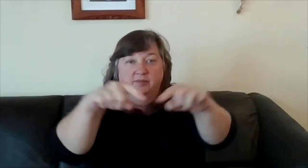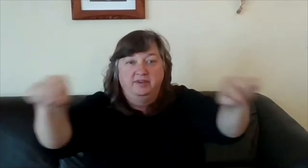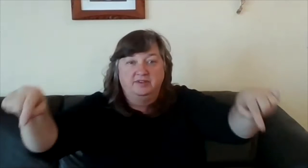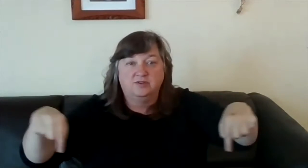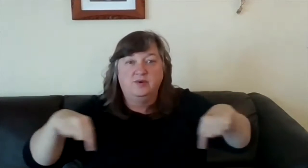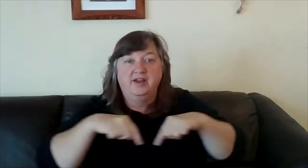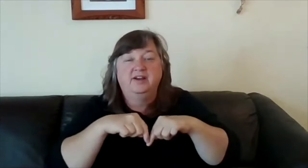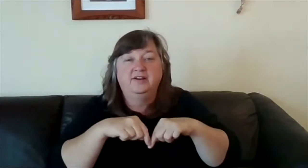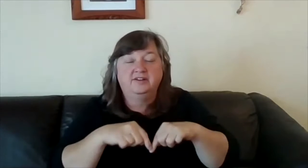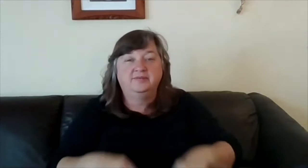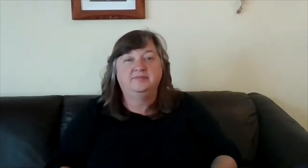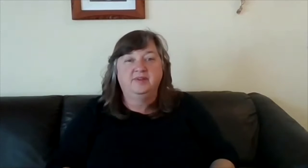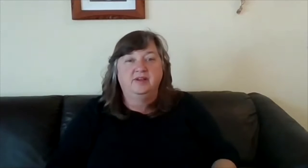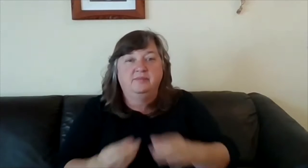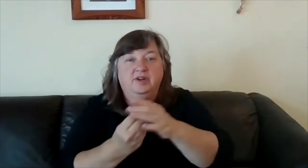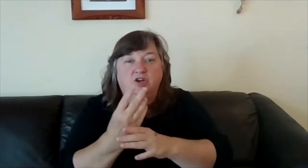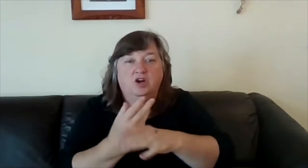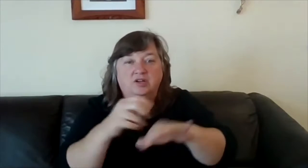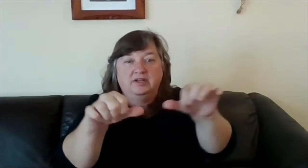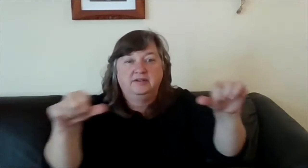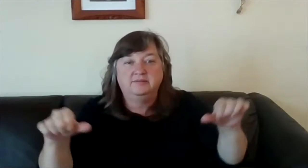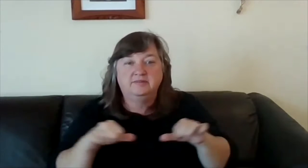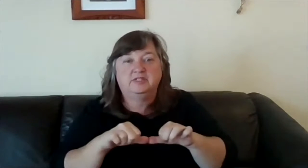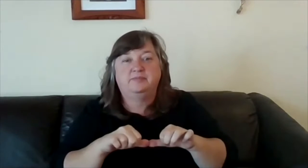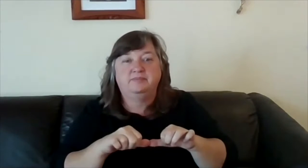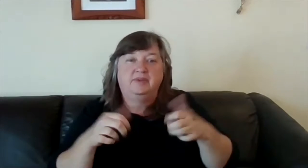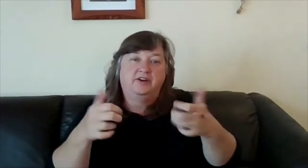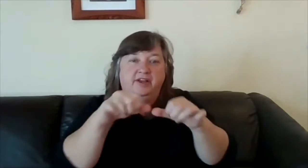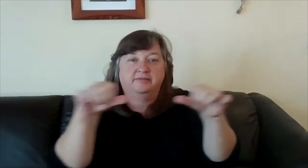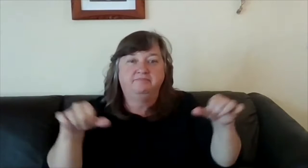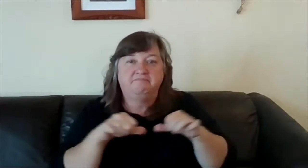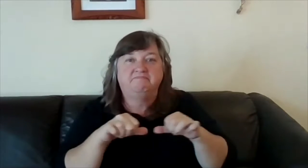be a square, but a garden area.